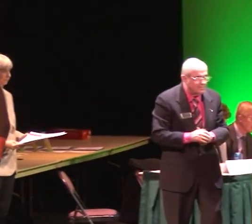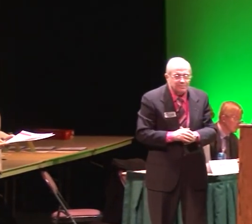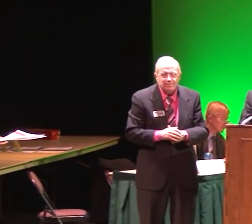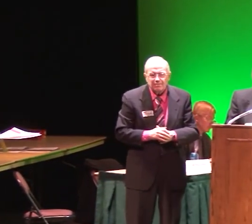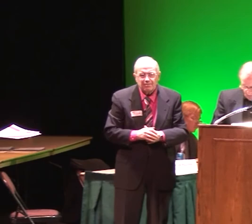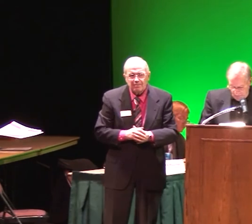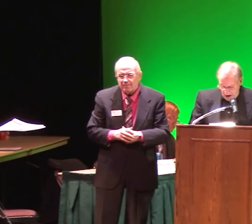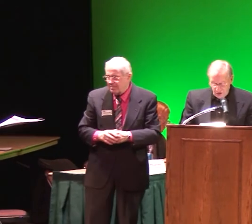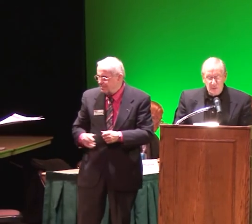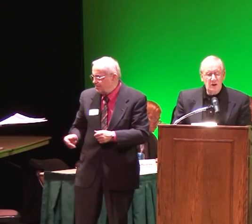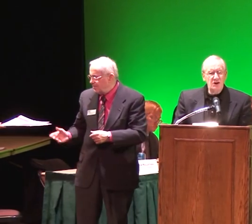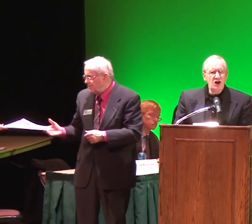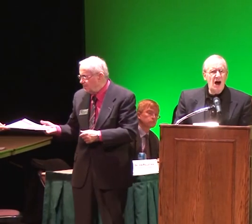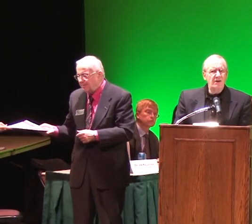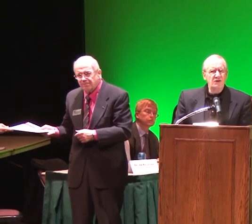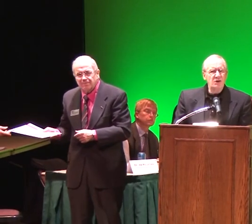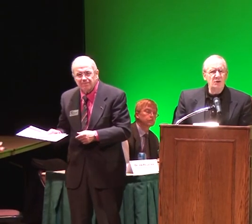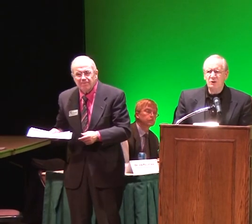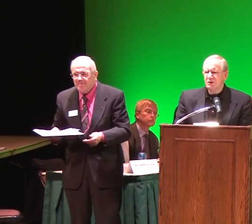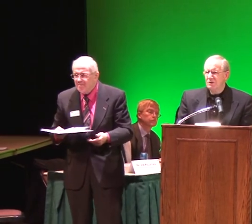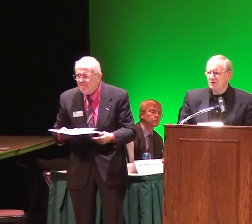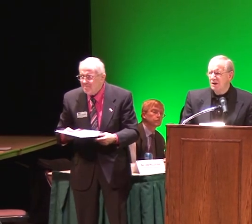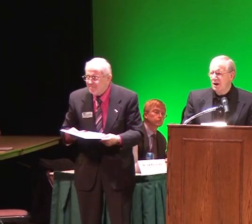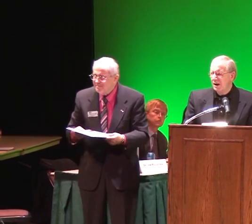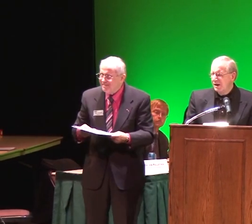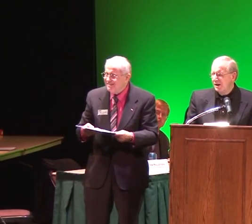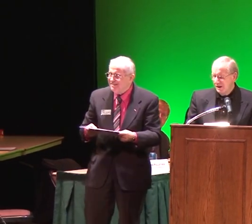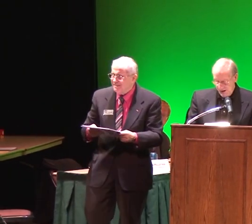Summit Day from Foxborough Charter School.